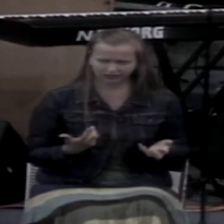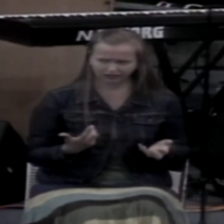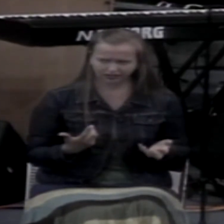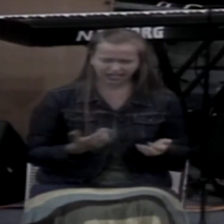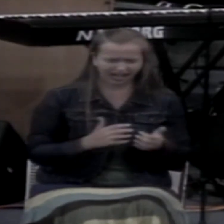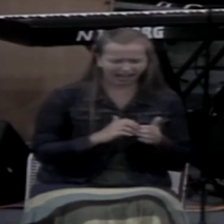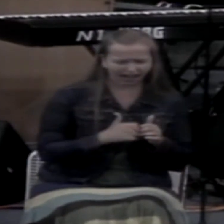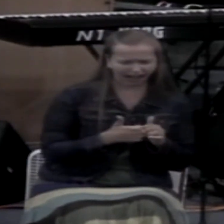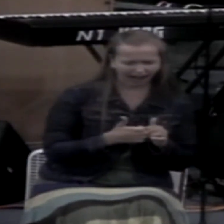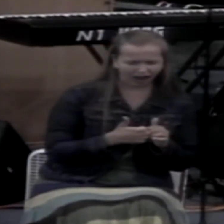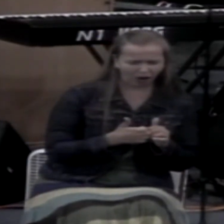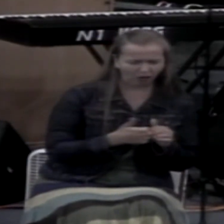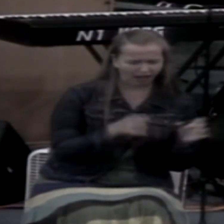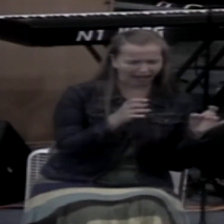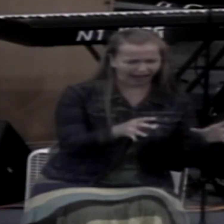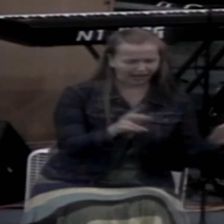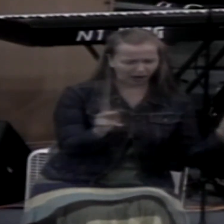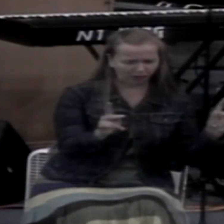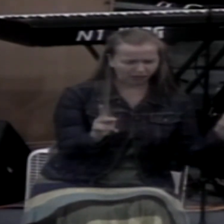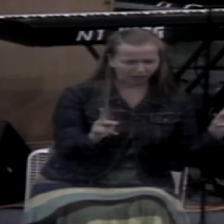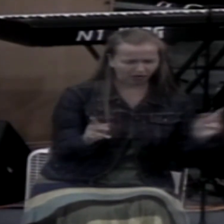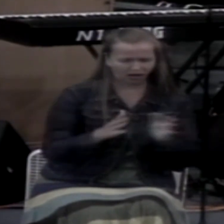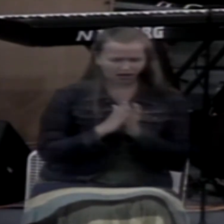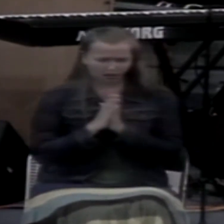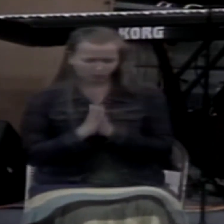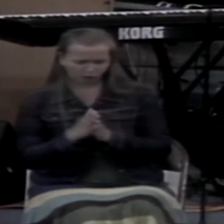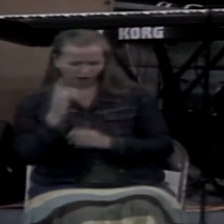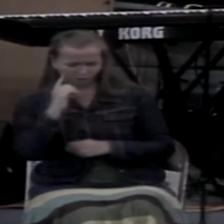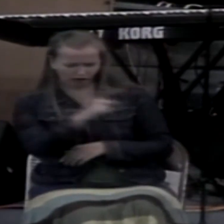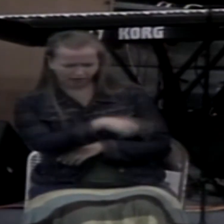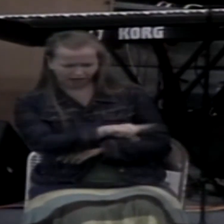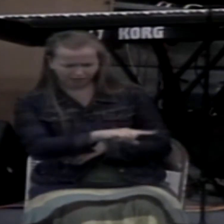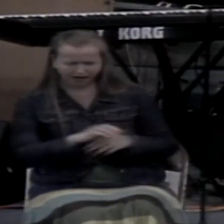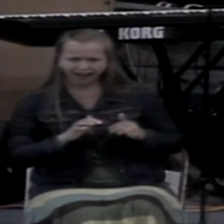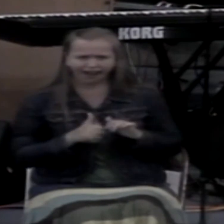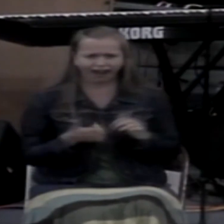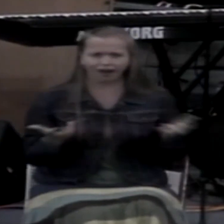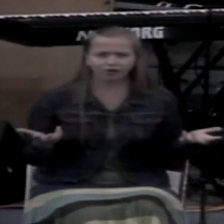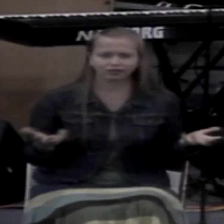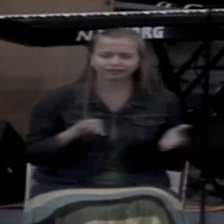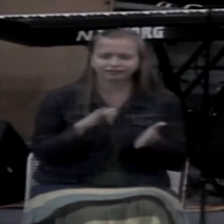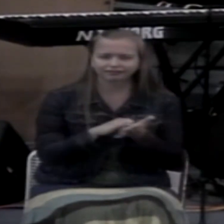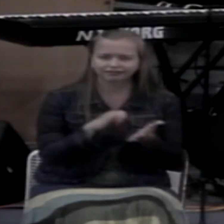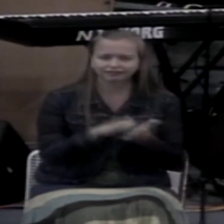you're praying against them. No. There's a difference in praying against them and praying for them.